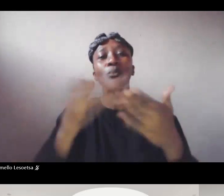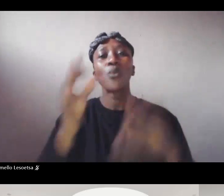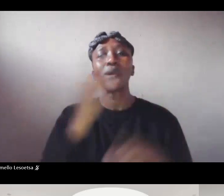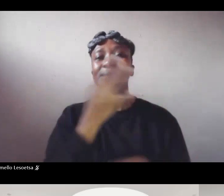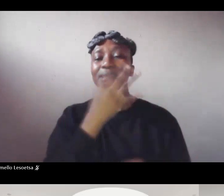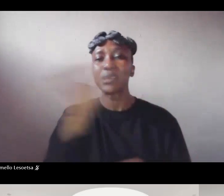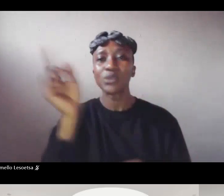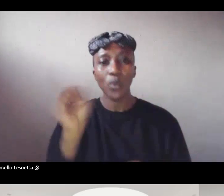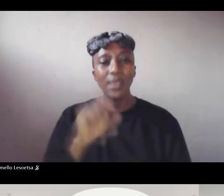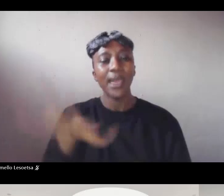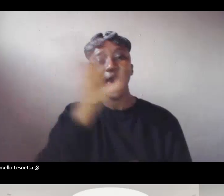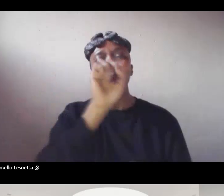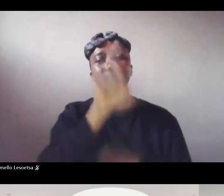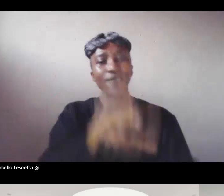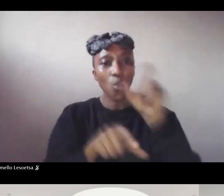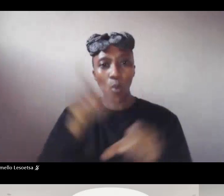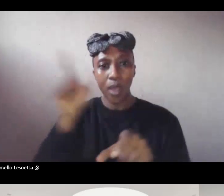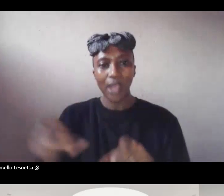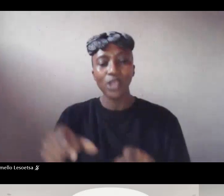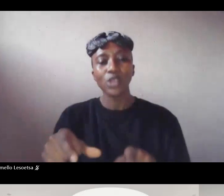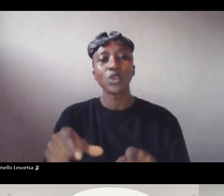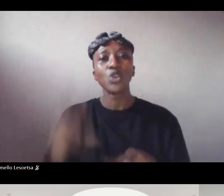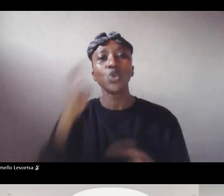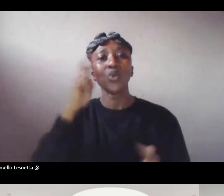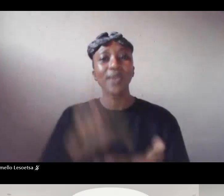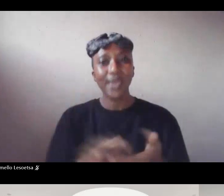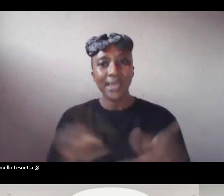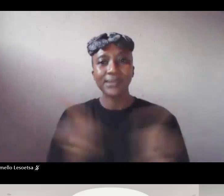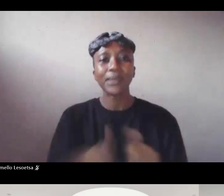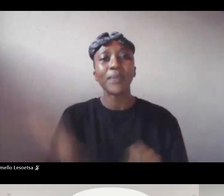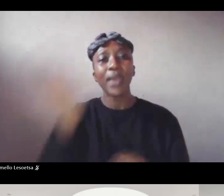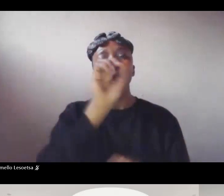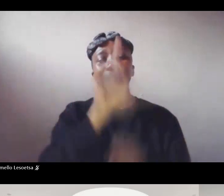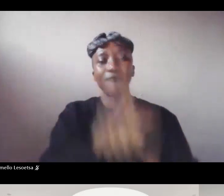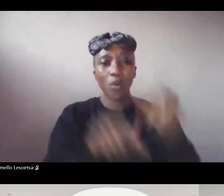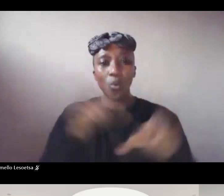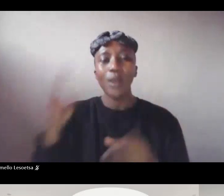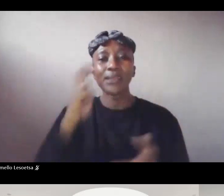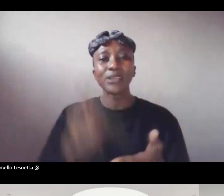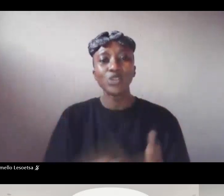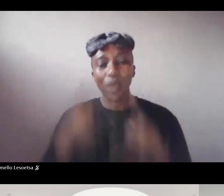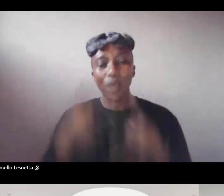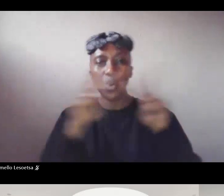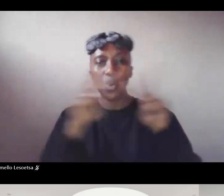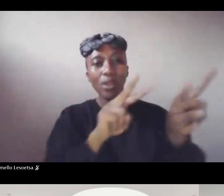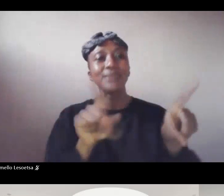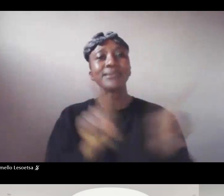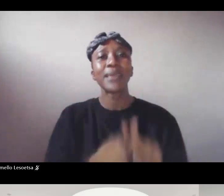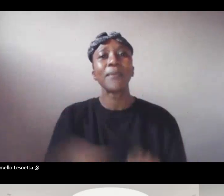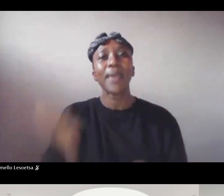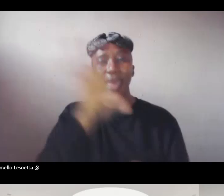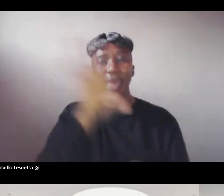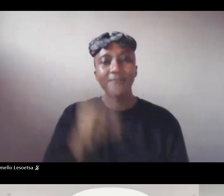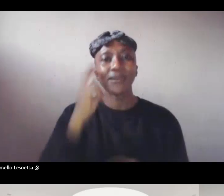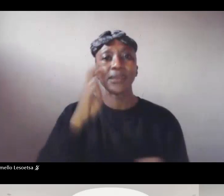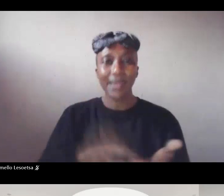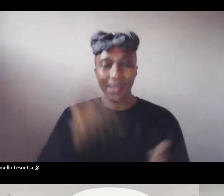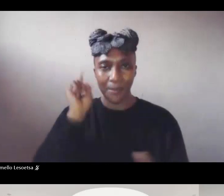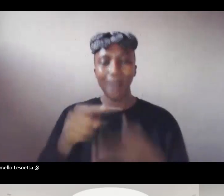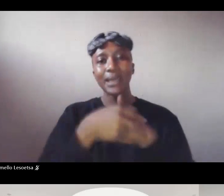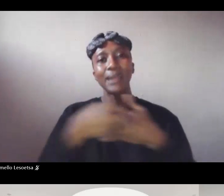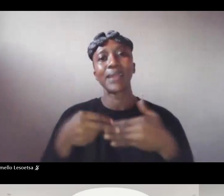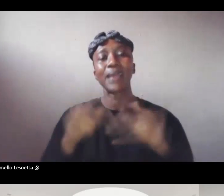everyone is unique and everybody needs to be recognized and every need needs to be addressed by